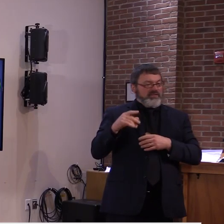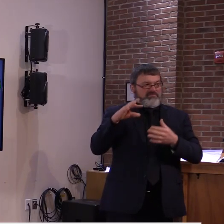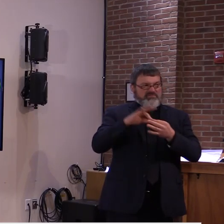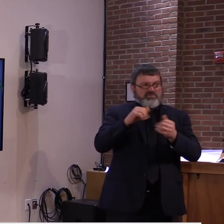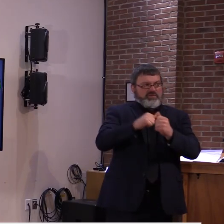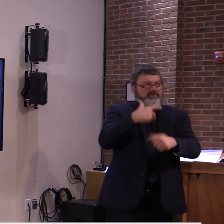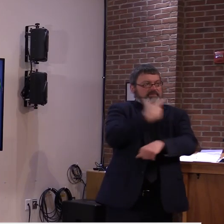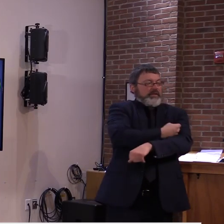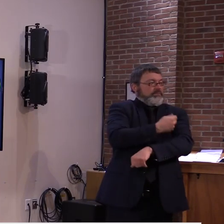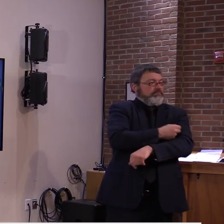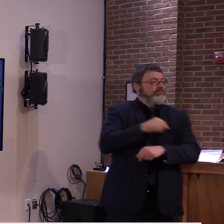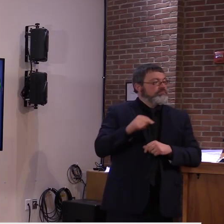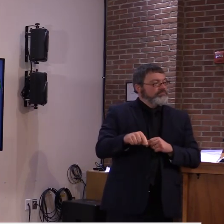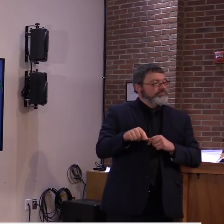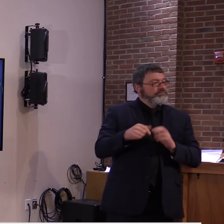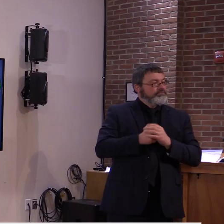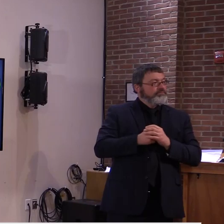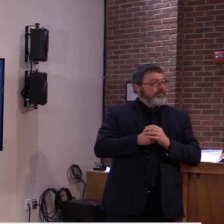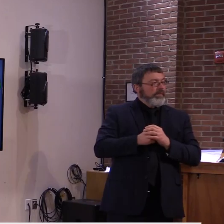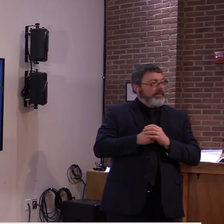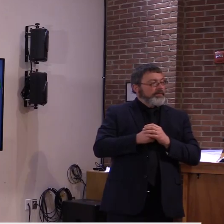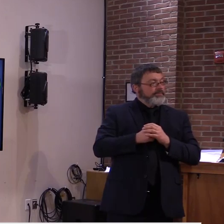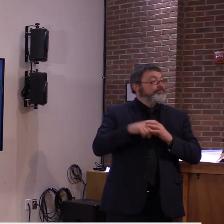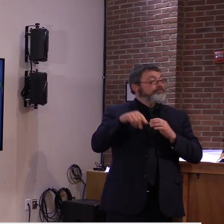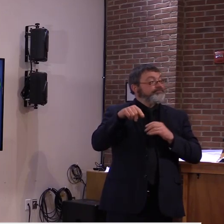Yeah. Derek, 7 days.